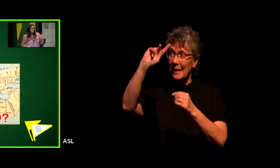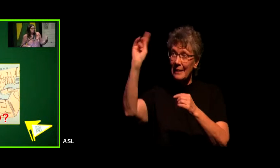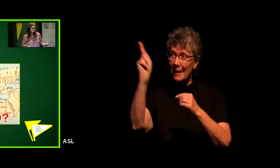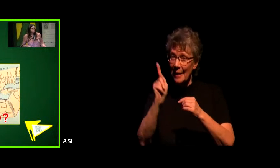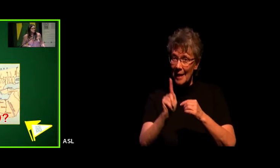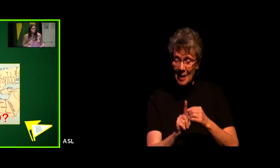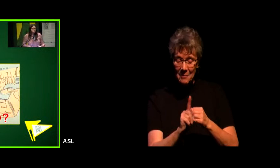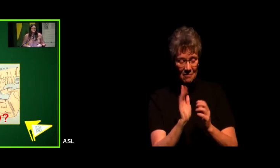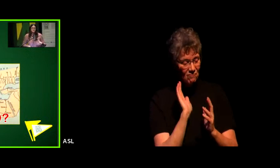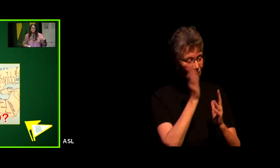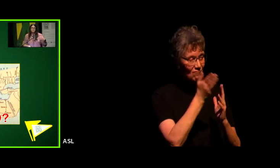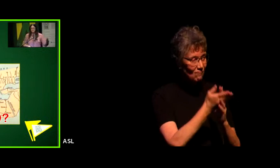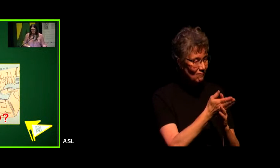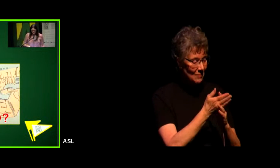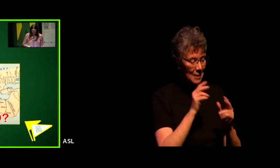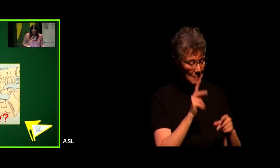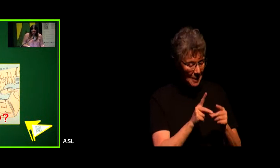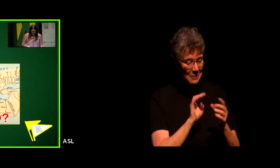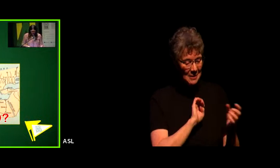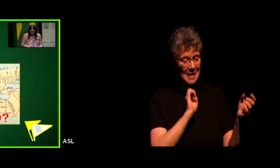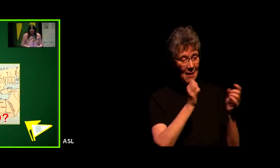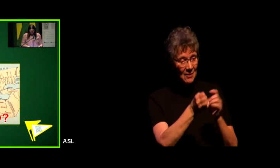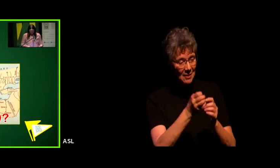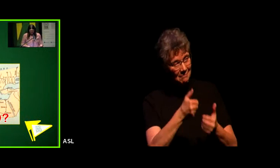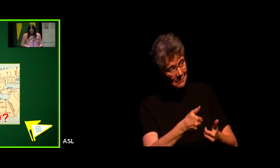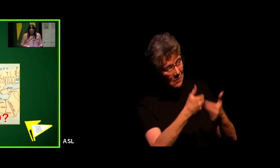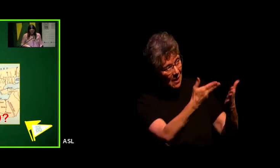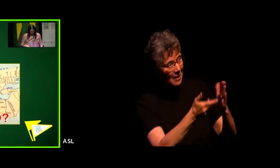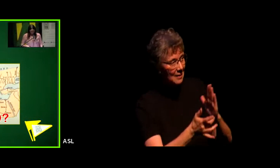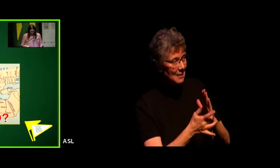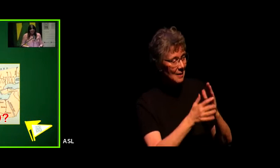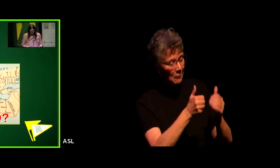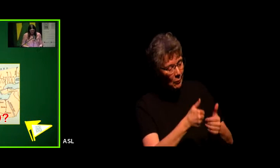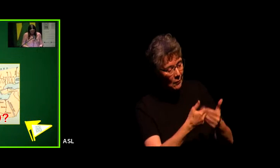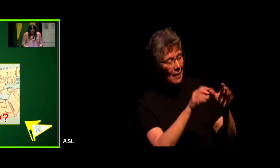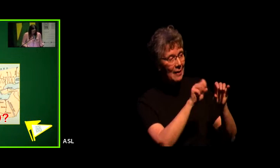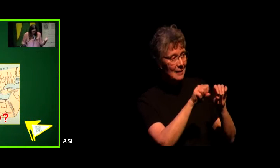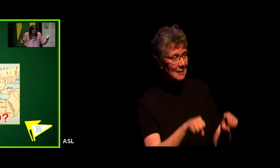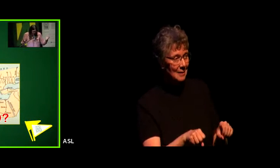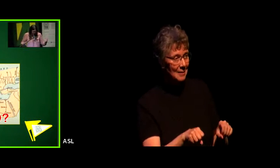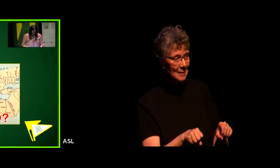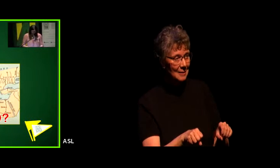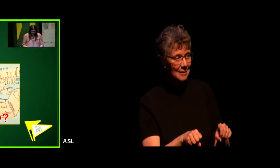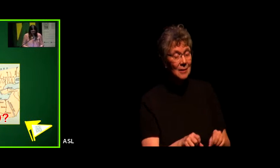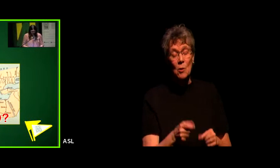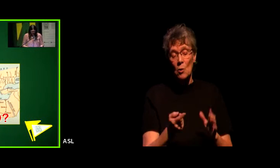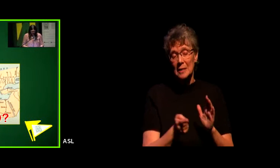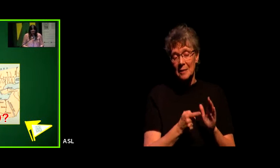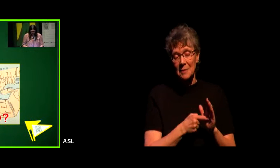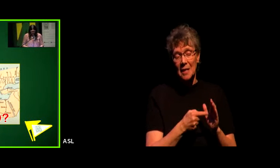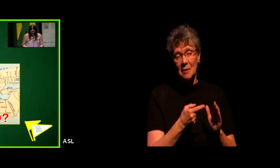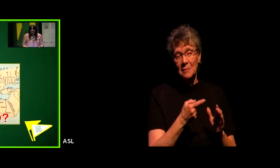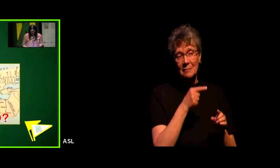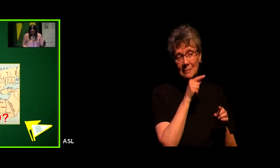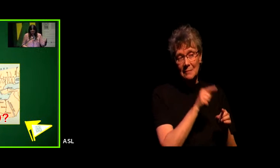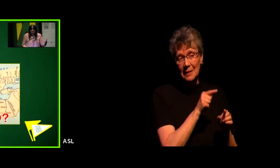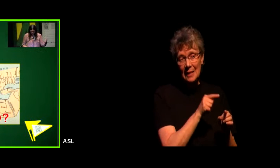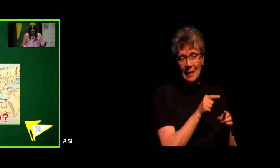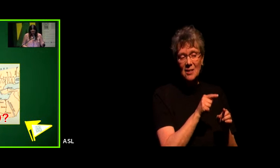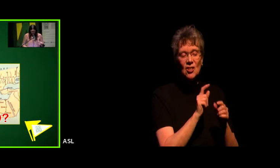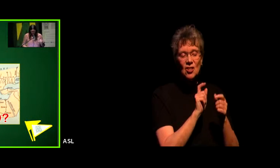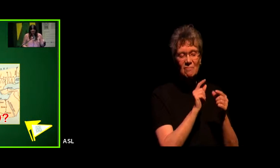by creating structures, sometimes by giving us technology, or sometimes it's genetic manipulation. There are hyperdiffusionist